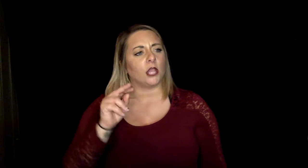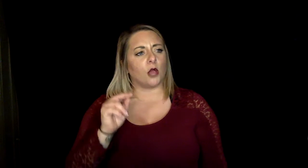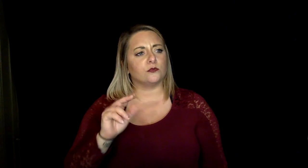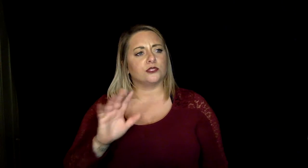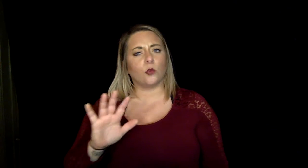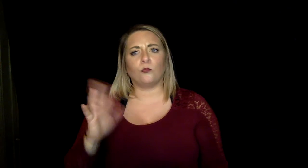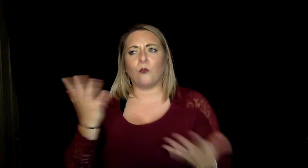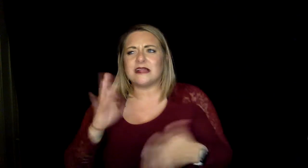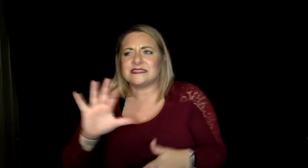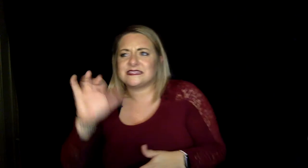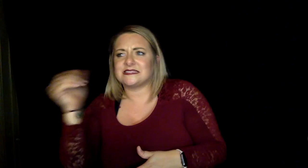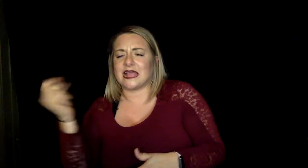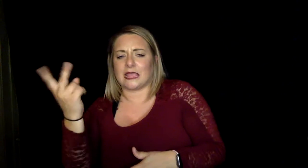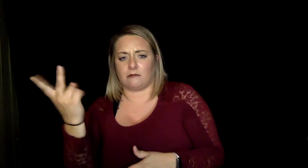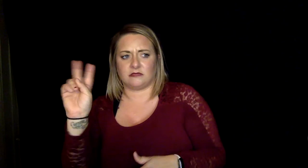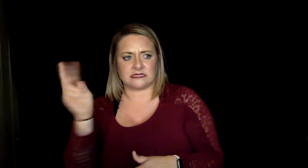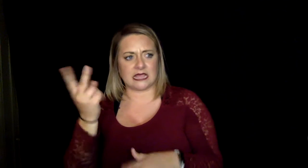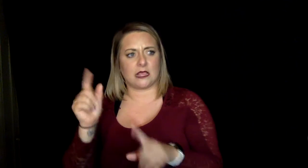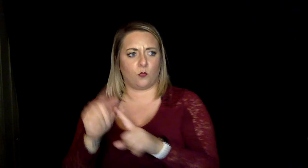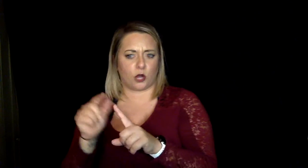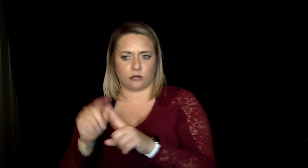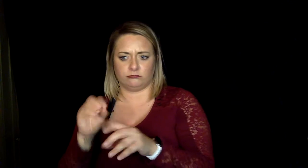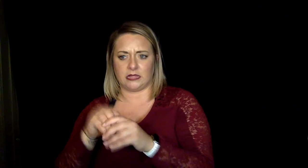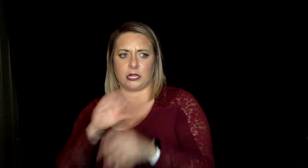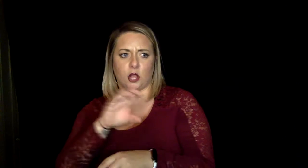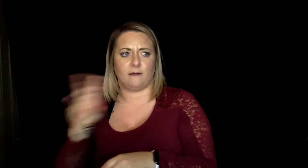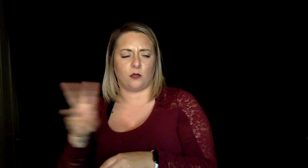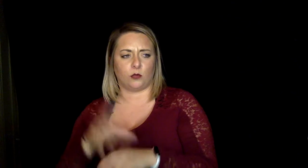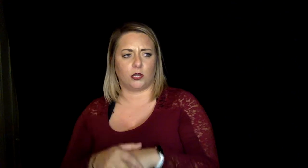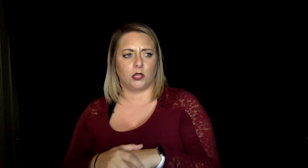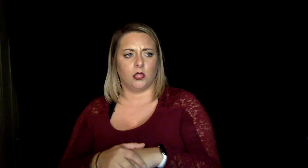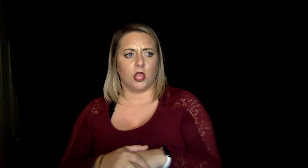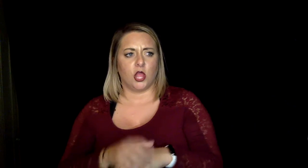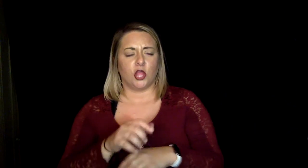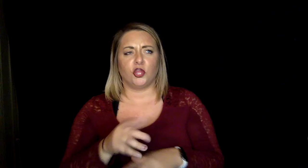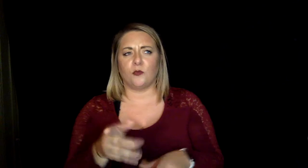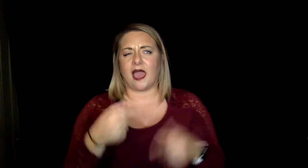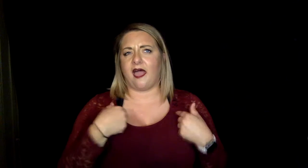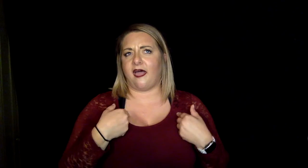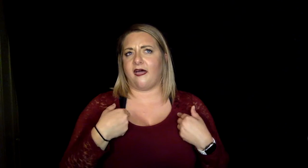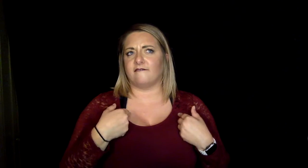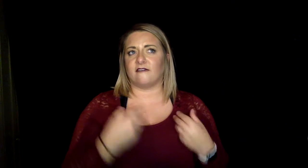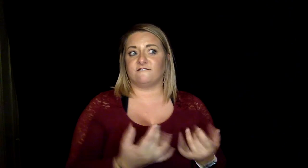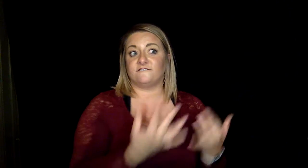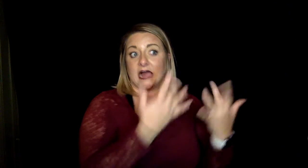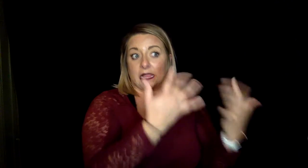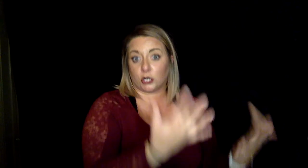No. So what's the second word in a compound word? You have